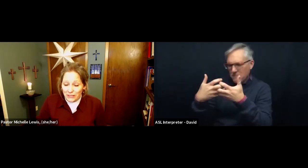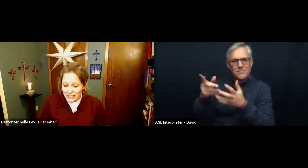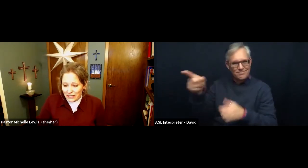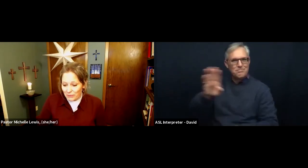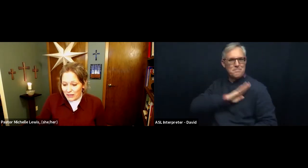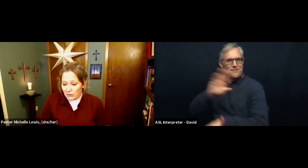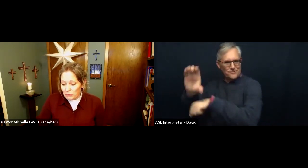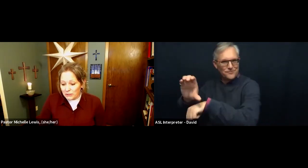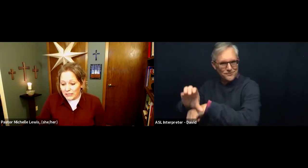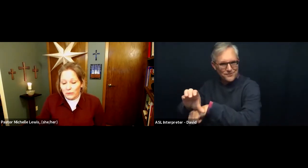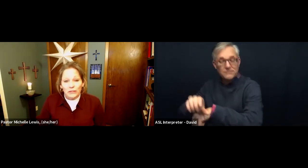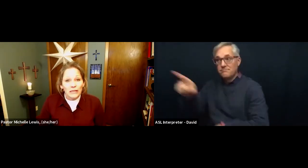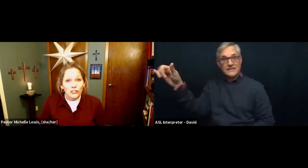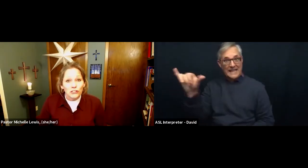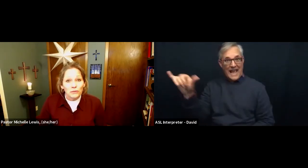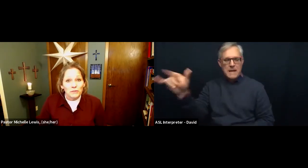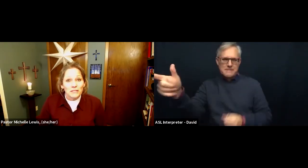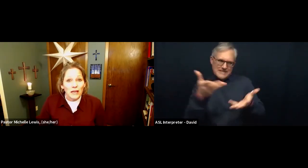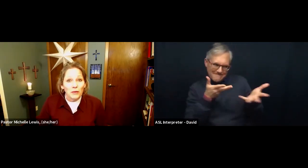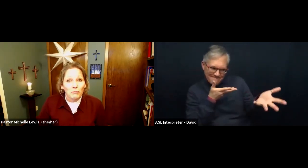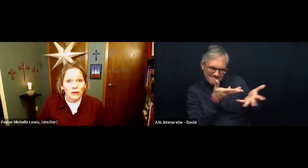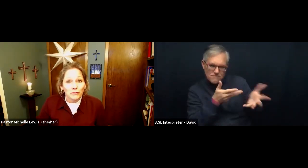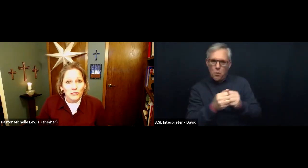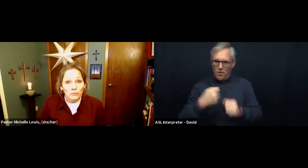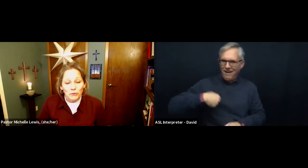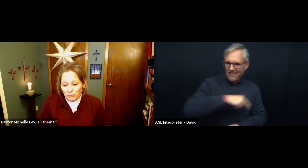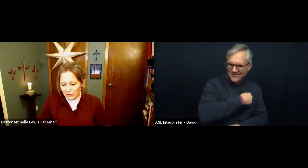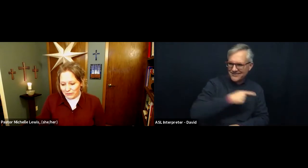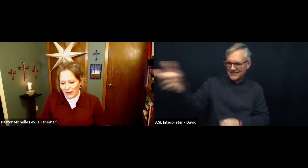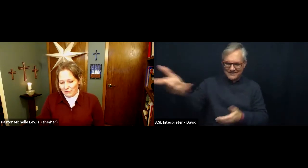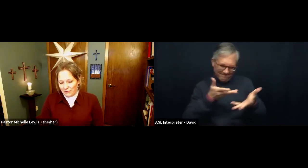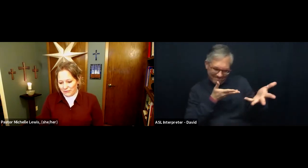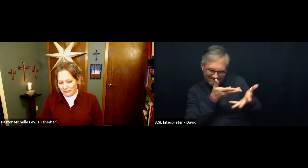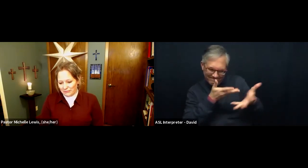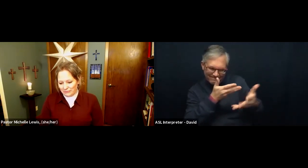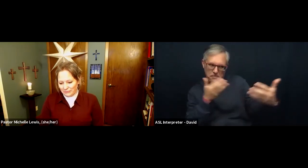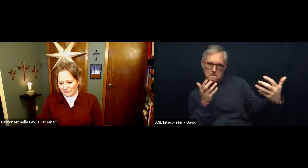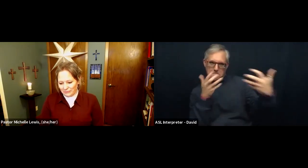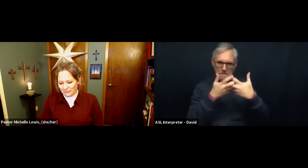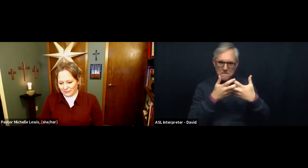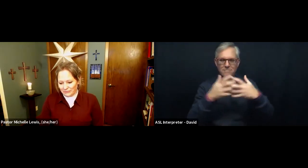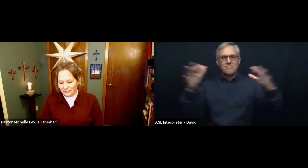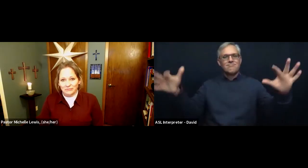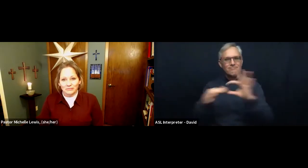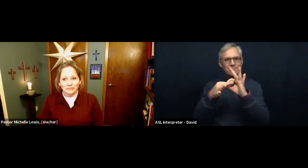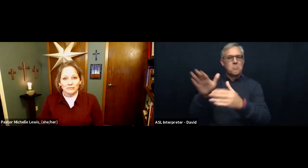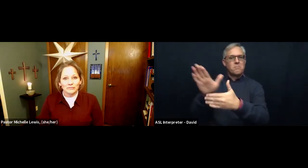is doing the same, building relationships and partnership with Bread of Life.